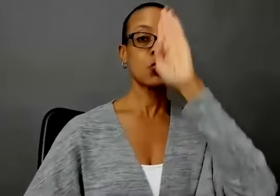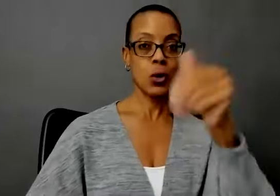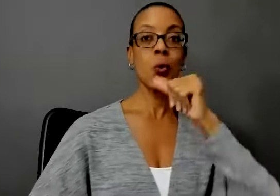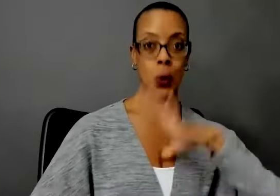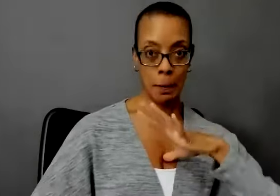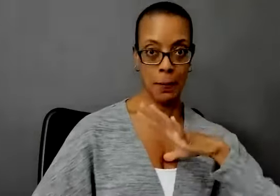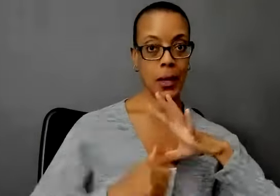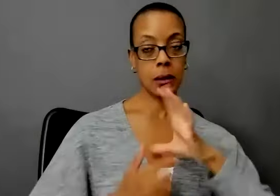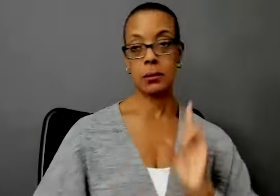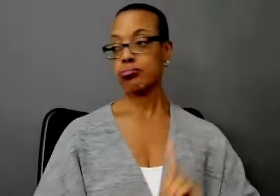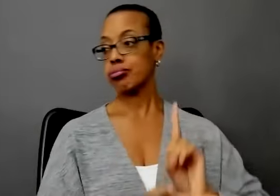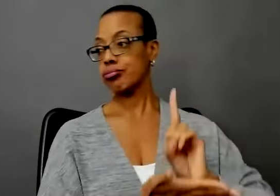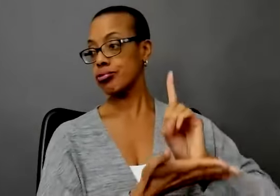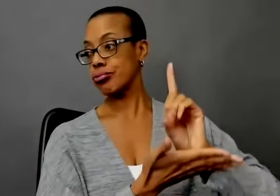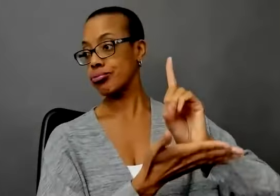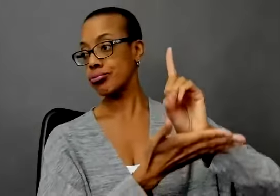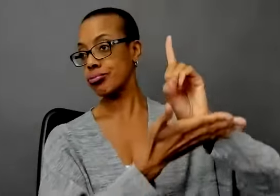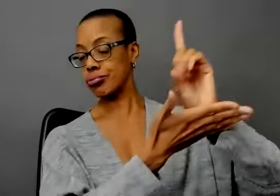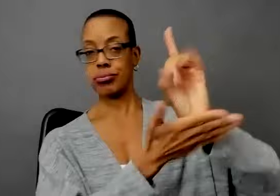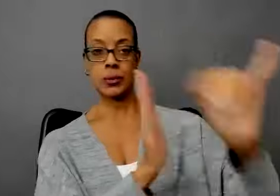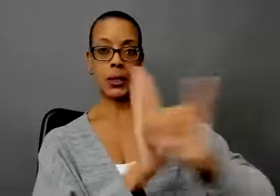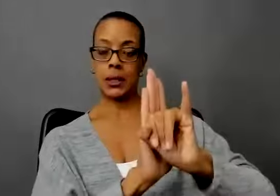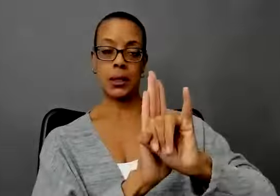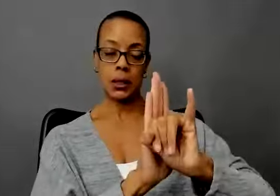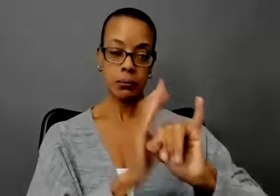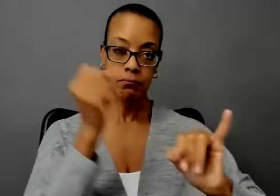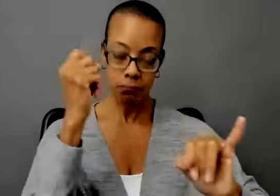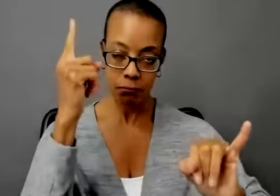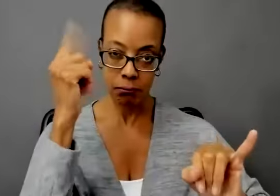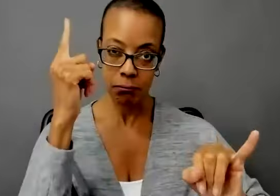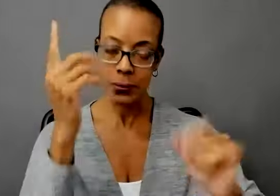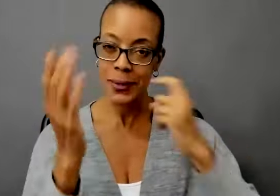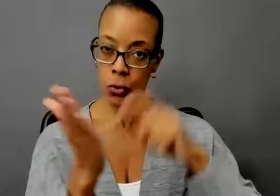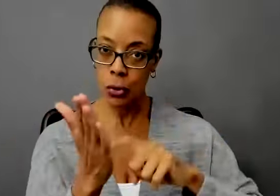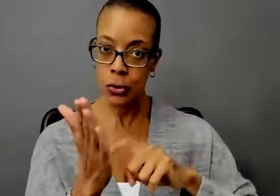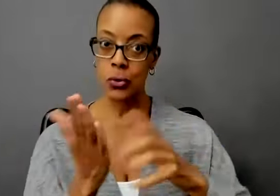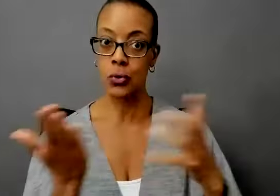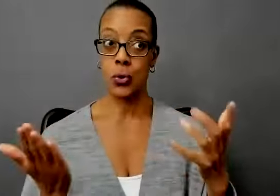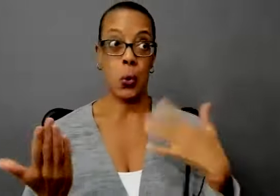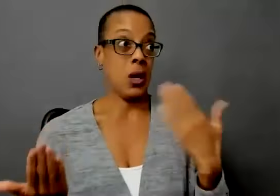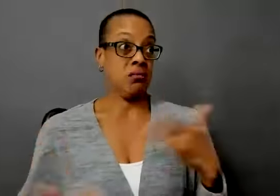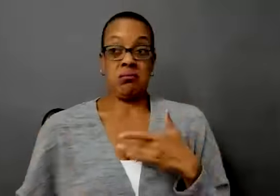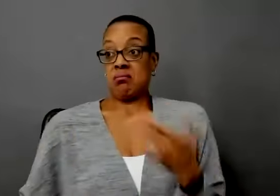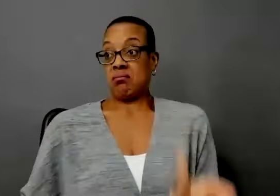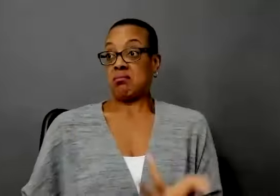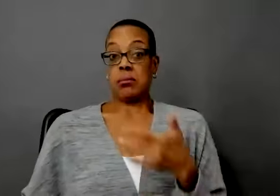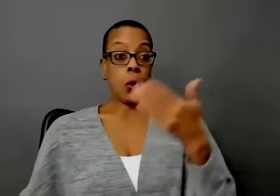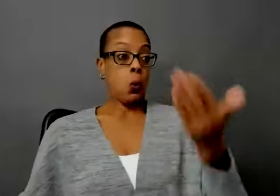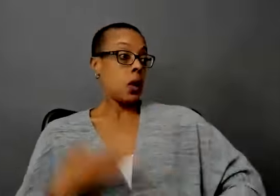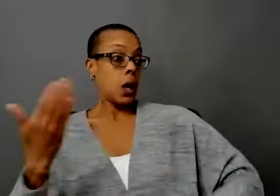associated with those types of identities. So we were always welcomed in spaces and I think taken